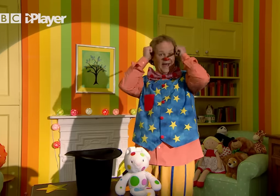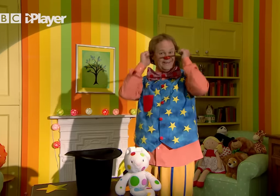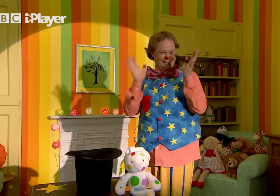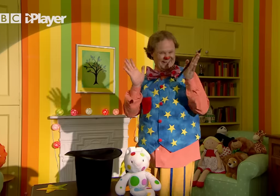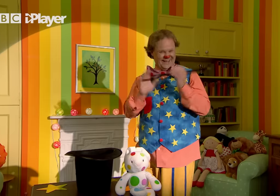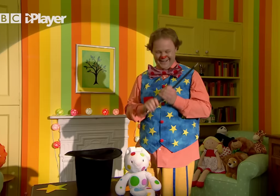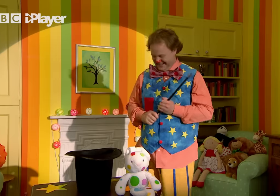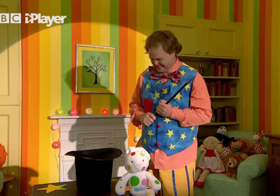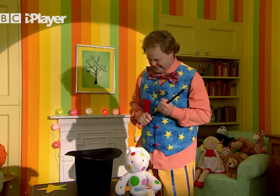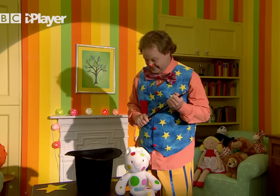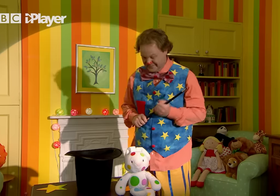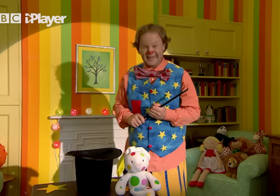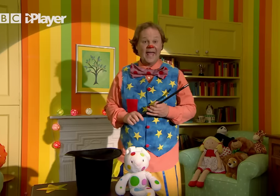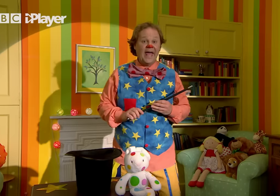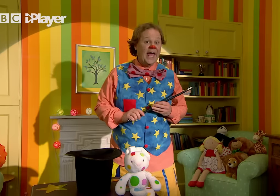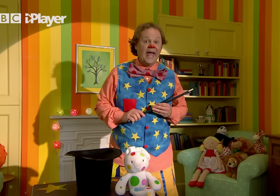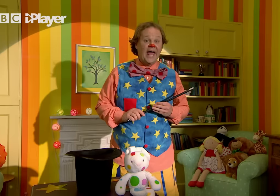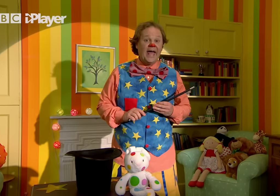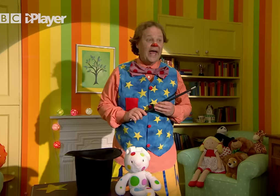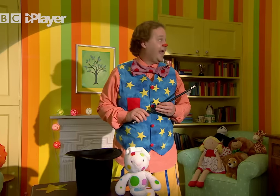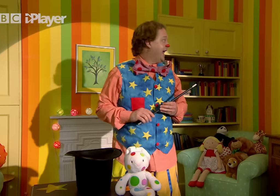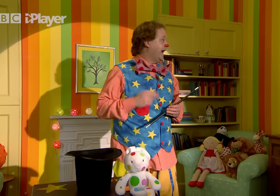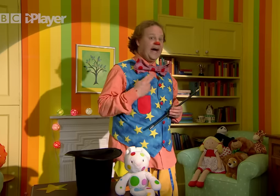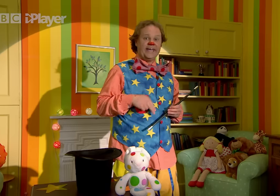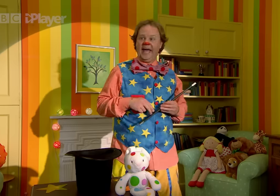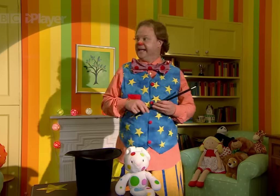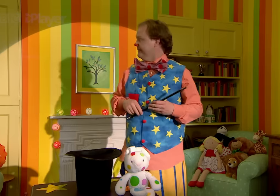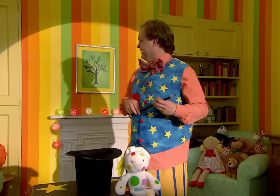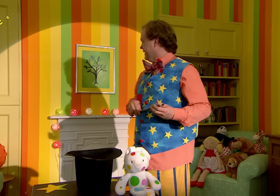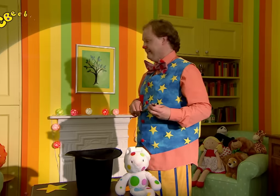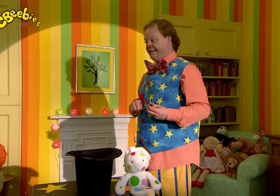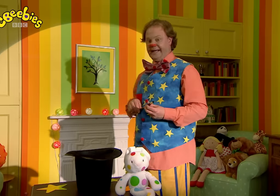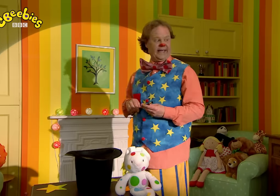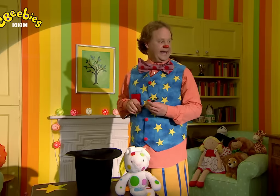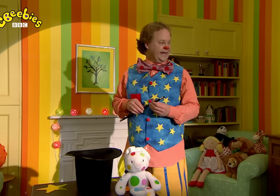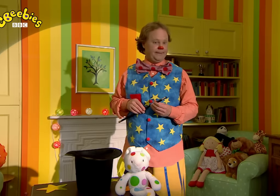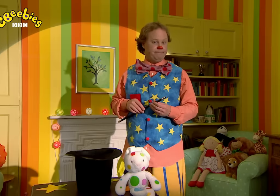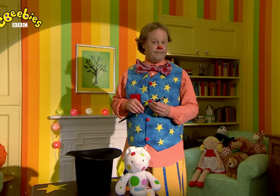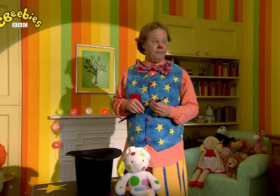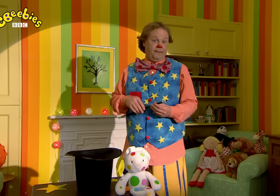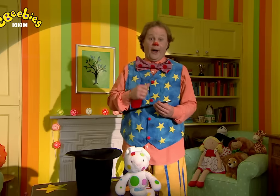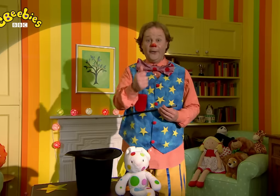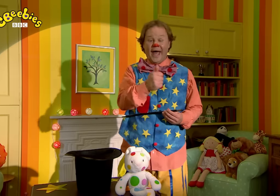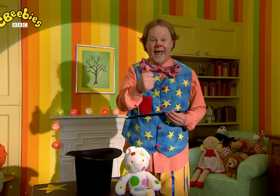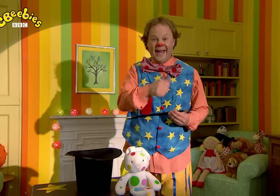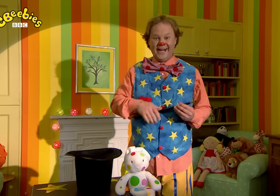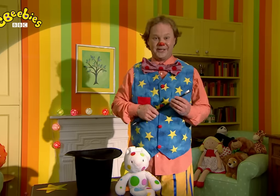hat. Can you do it again, Mr. Tumble? Again? I think that was lucky. Well, okay. I'll